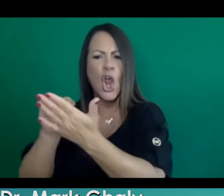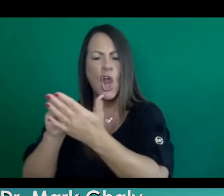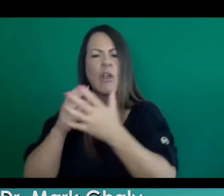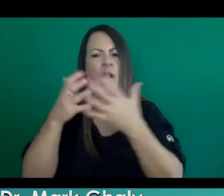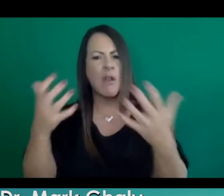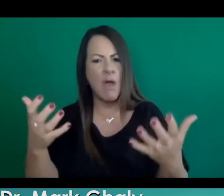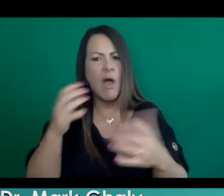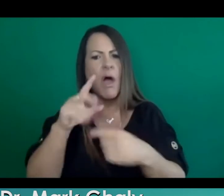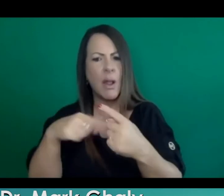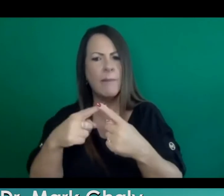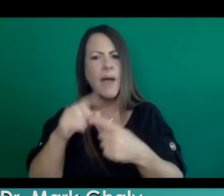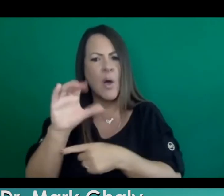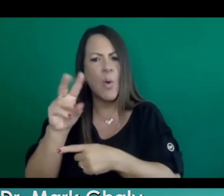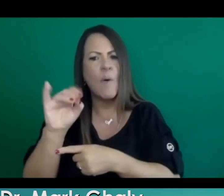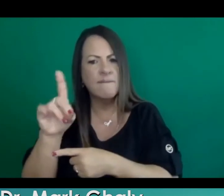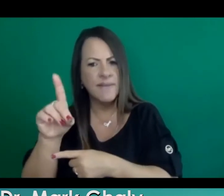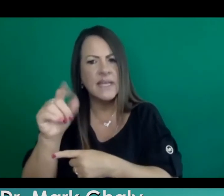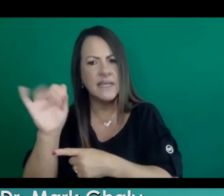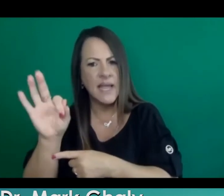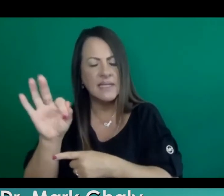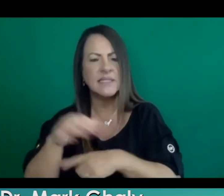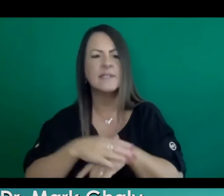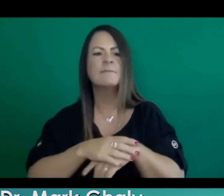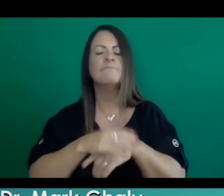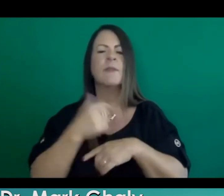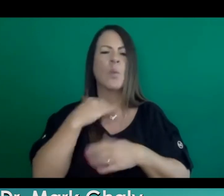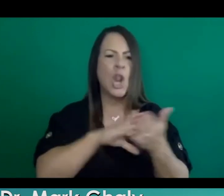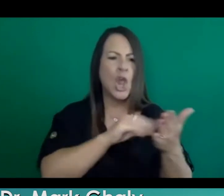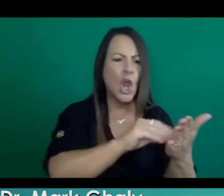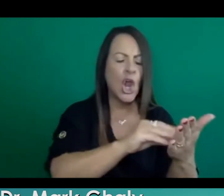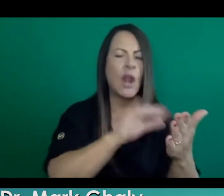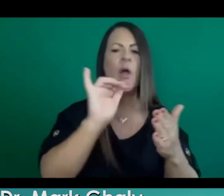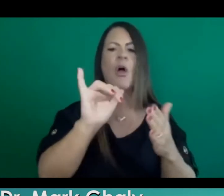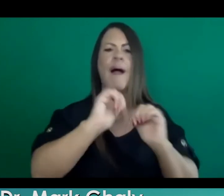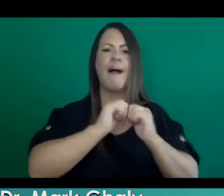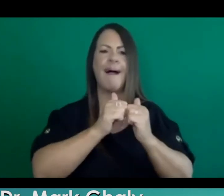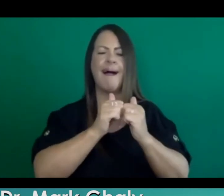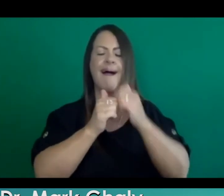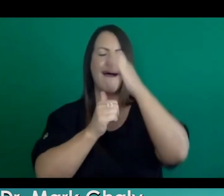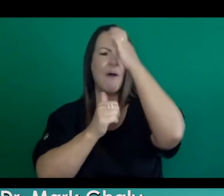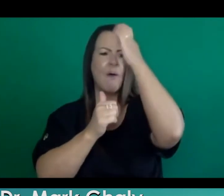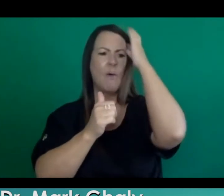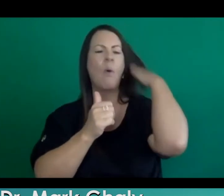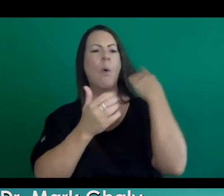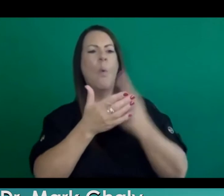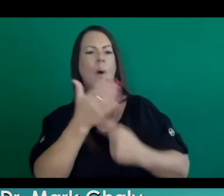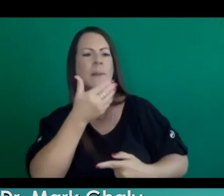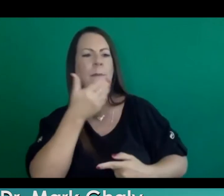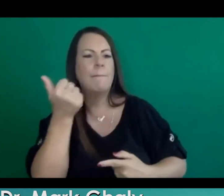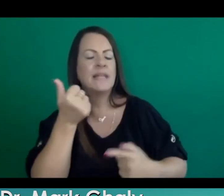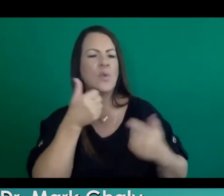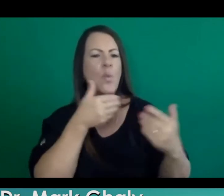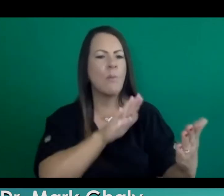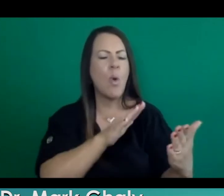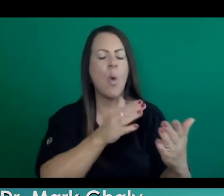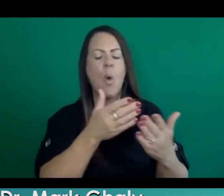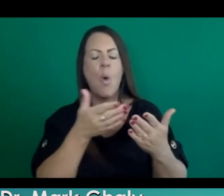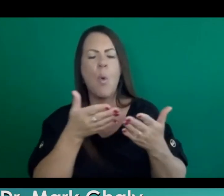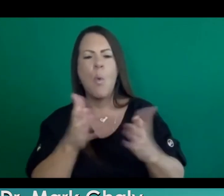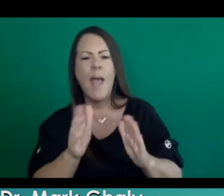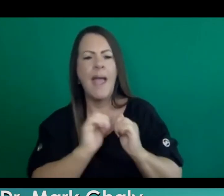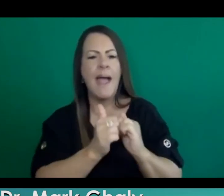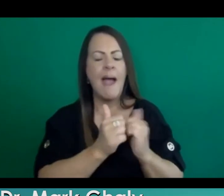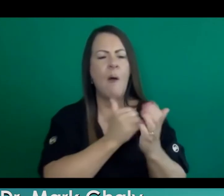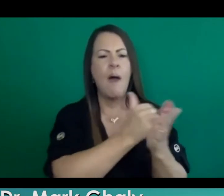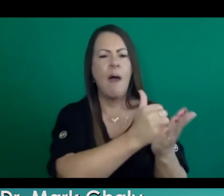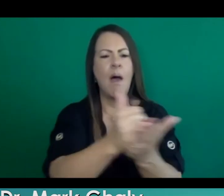secrets, but practice patterns that have become more and more well understood across the globe have really penetrated how